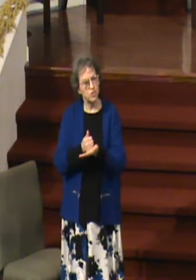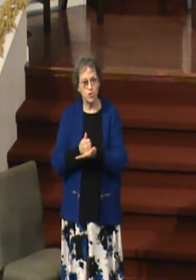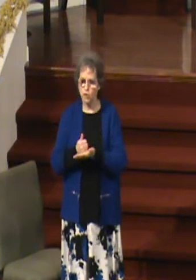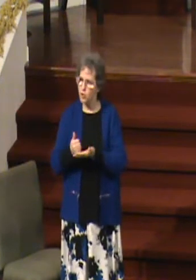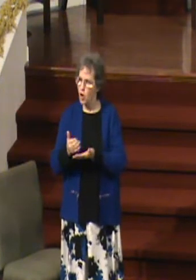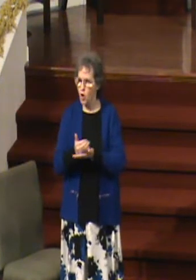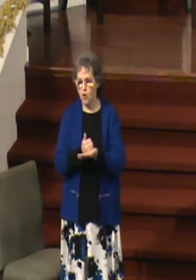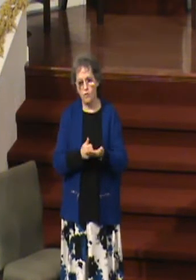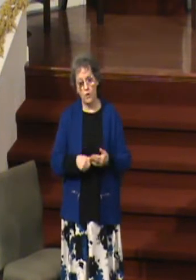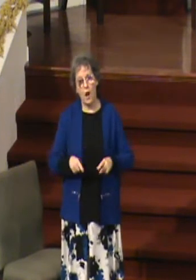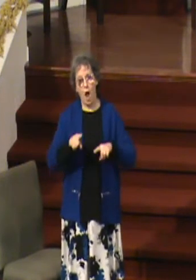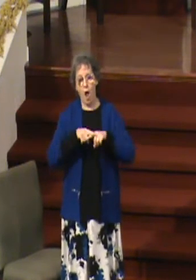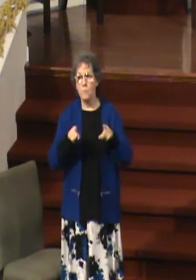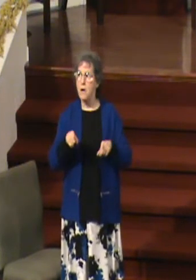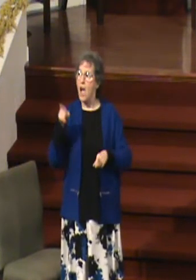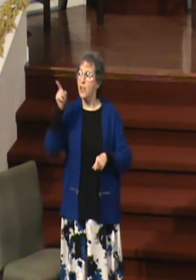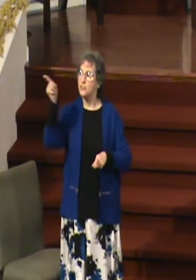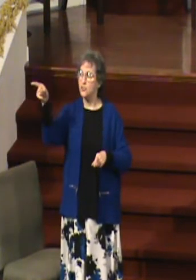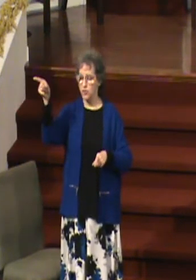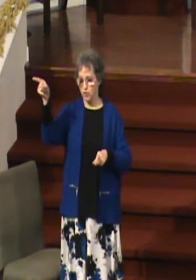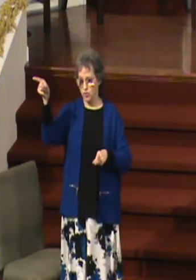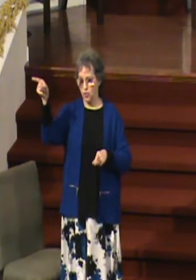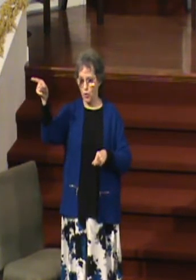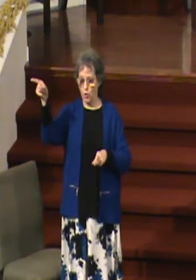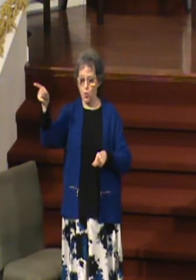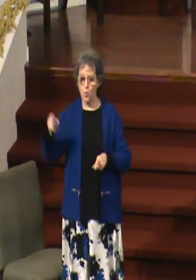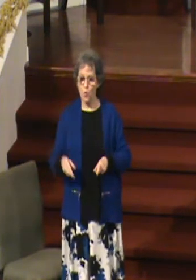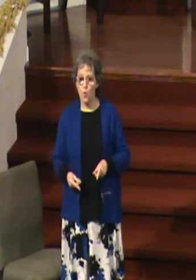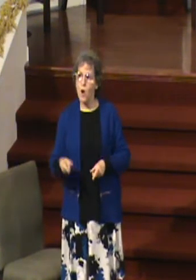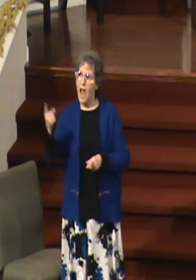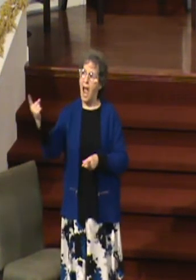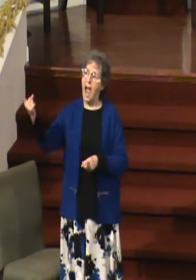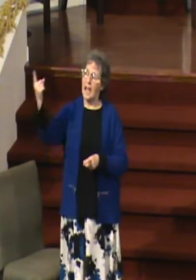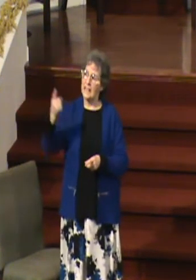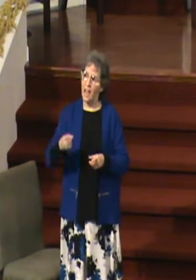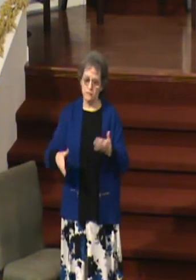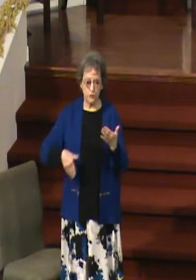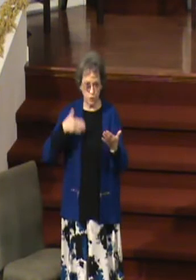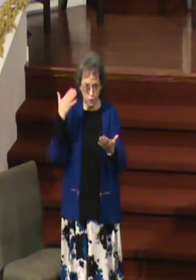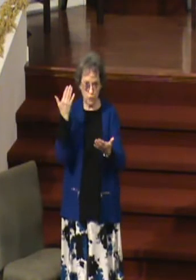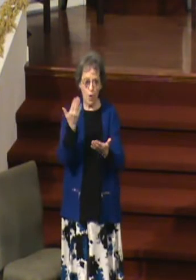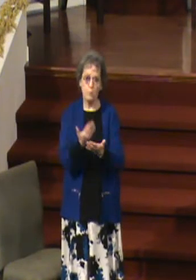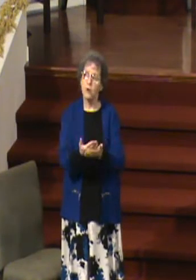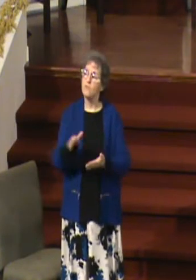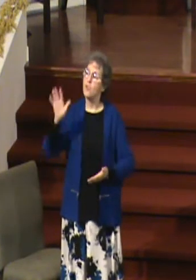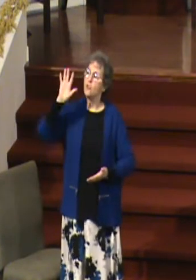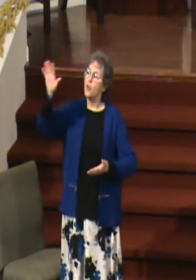undeserved, yet you gave to prove your love for me.